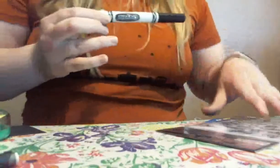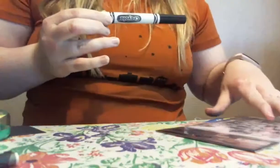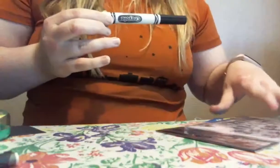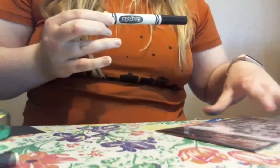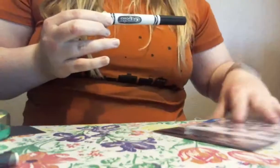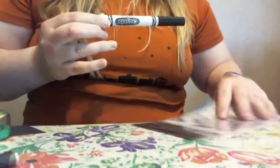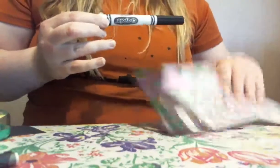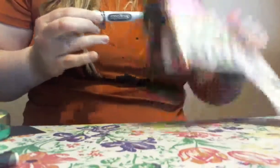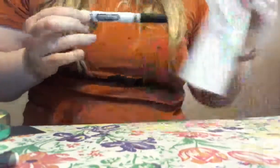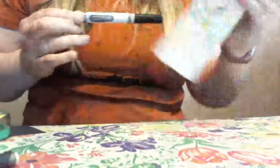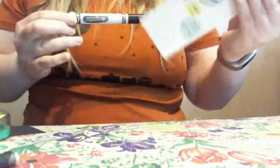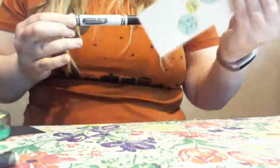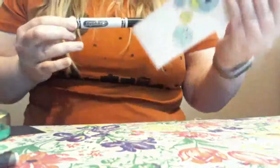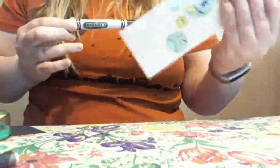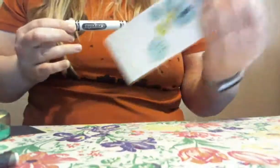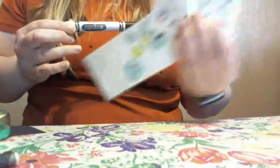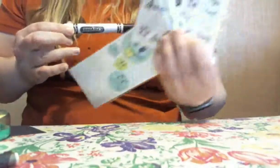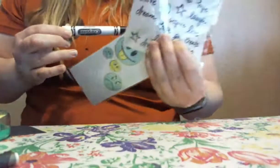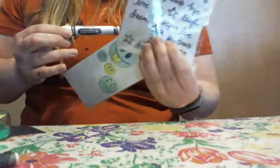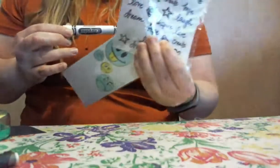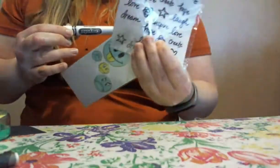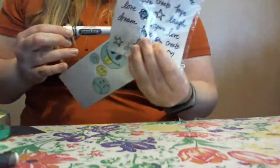and some stickers.